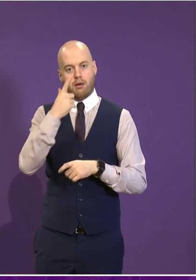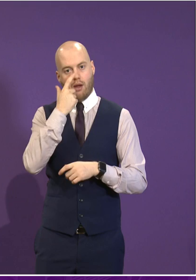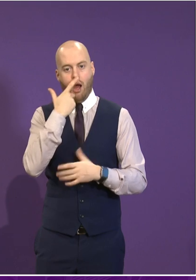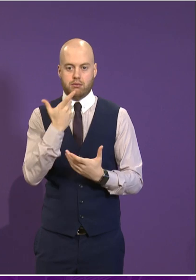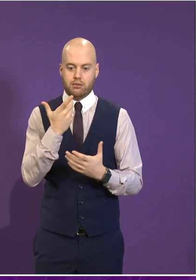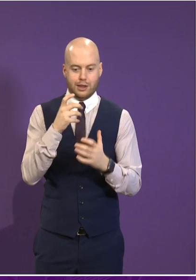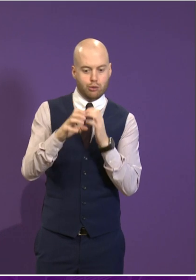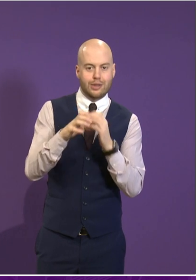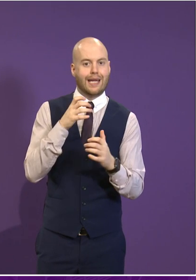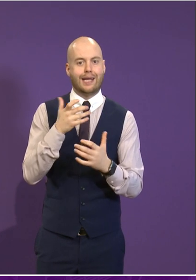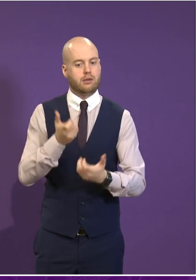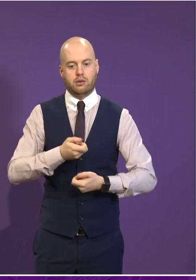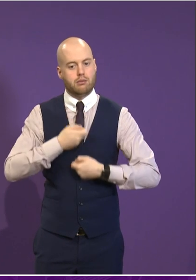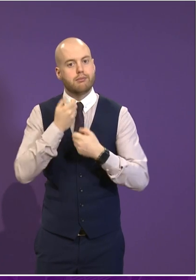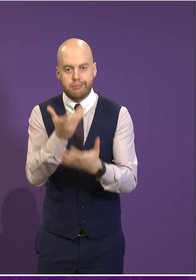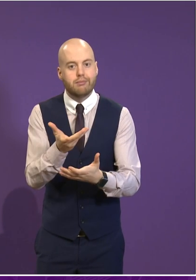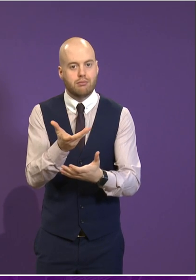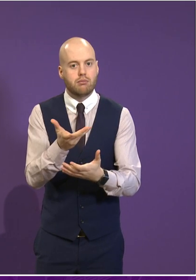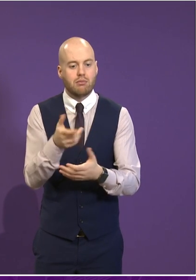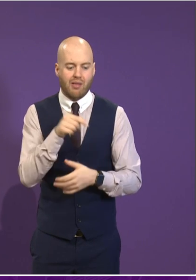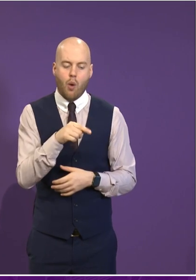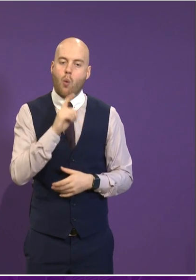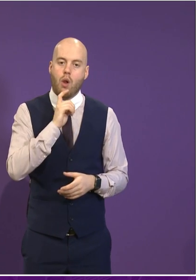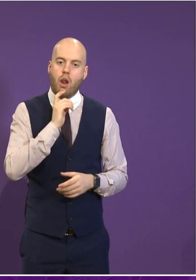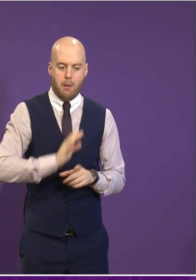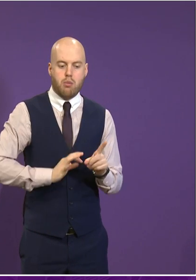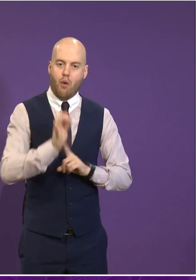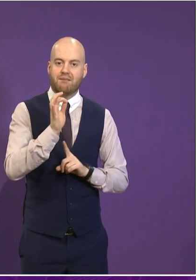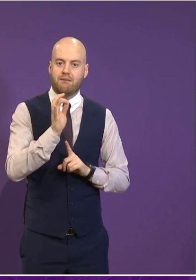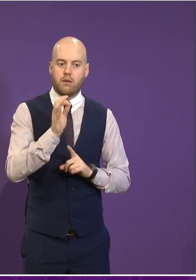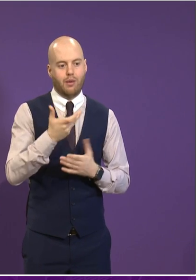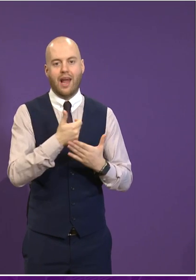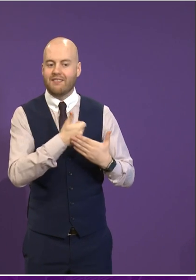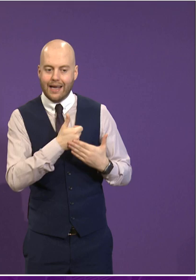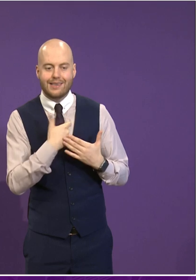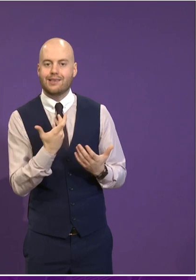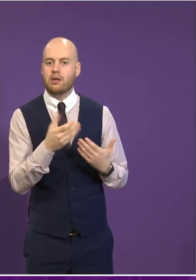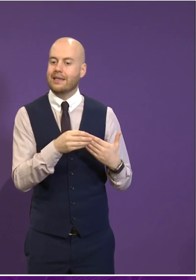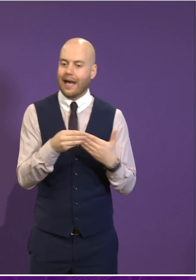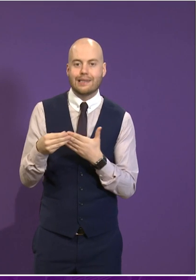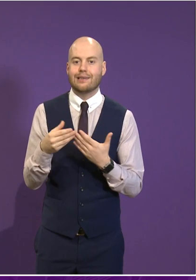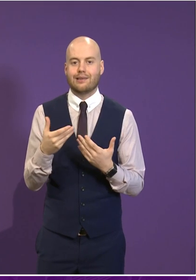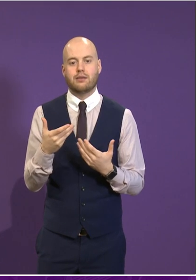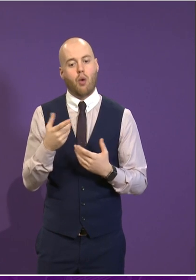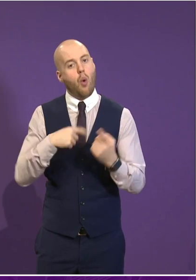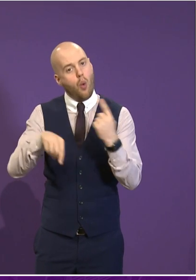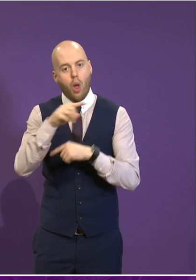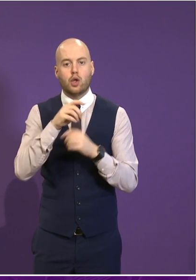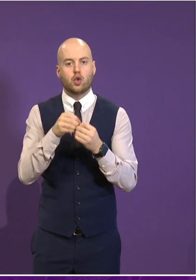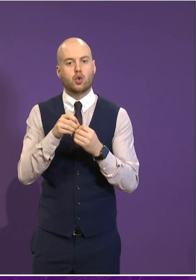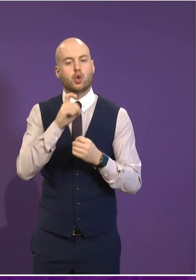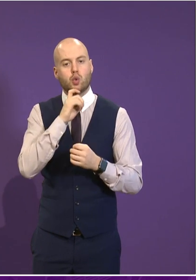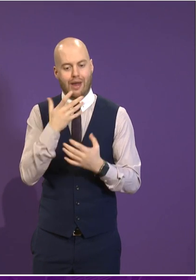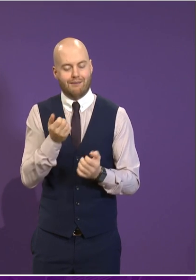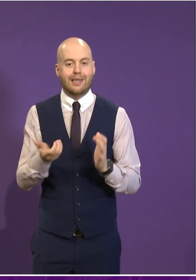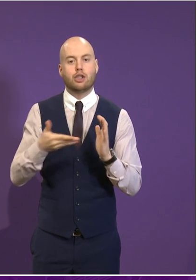communicate, and they will improve, you know, the advice and guidance in and around that area, you know, for all students with additional support needs,